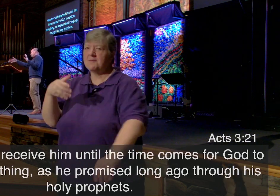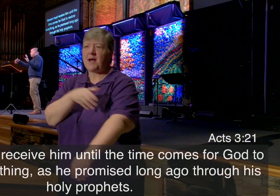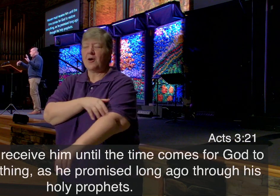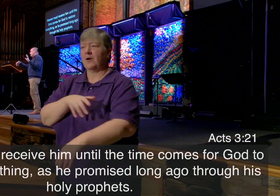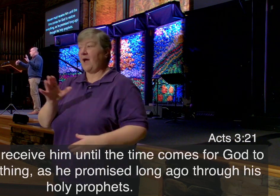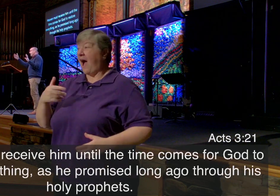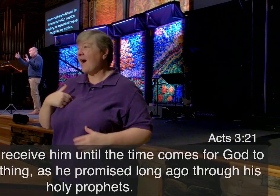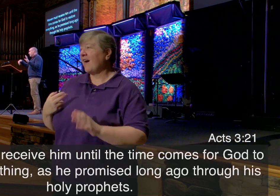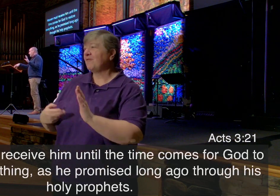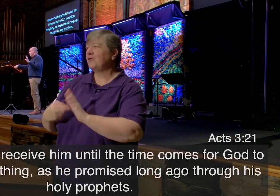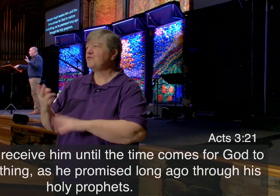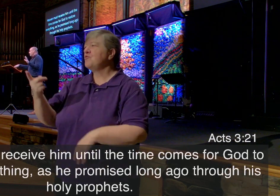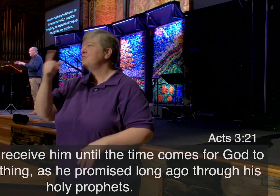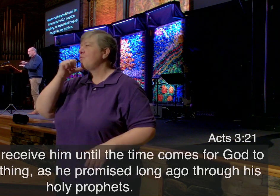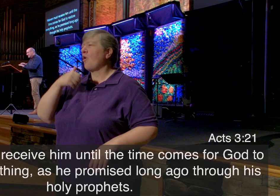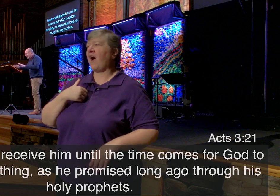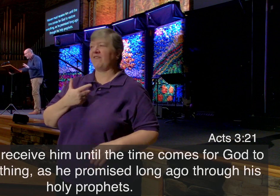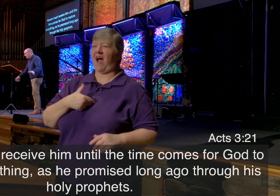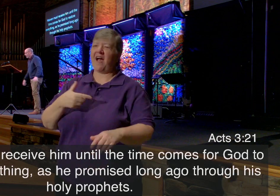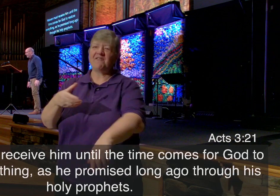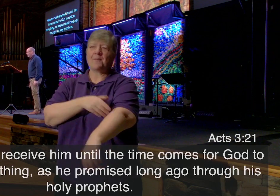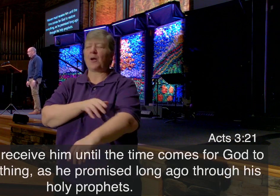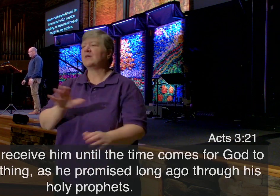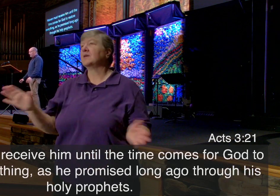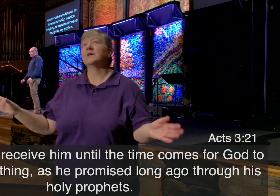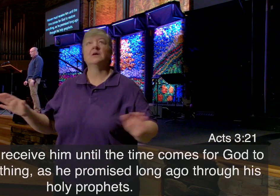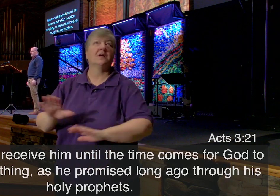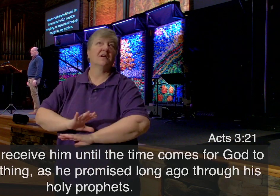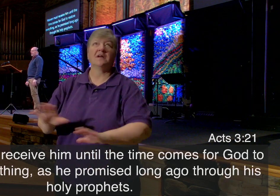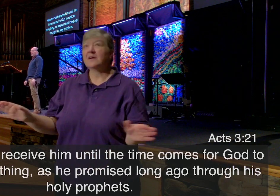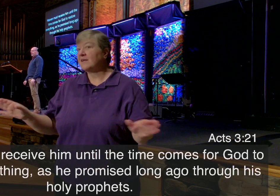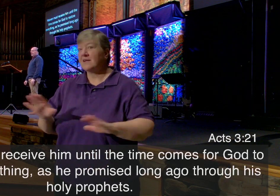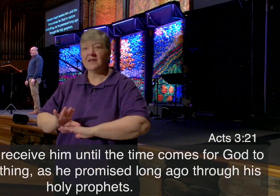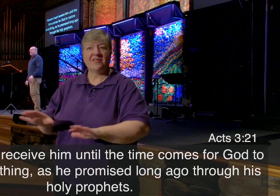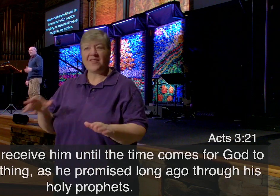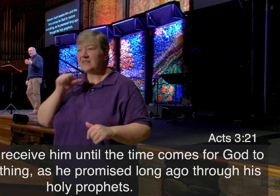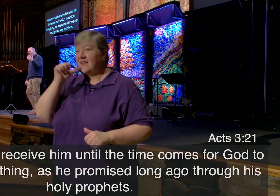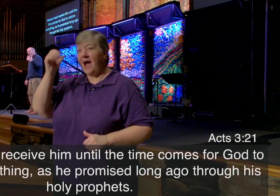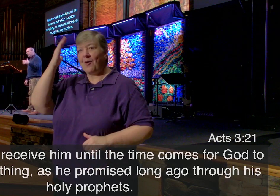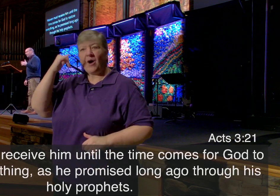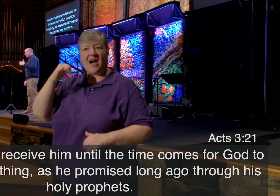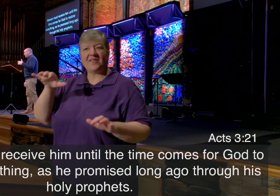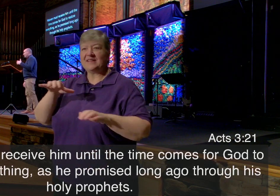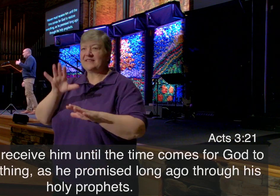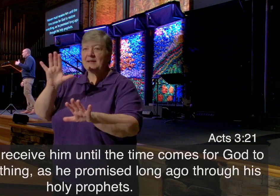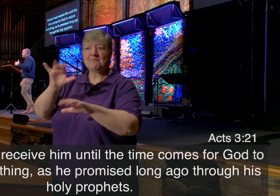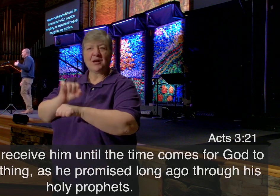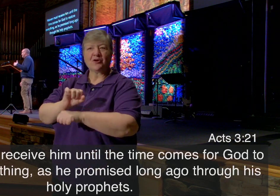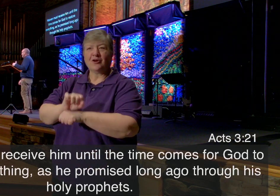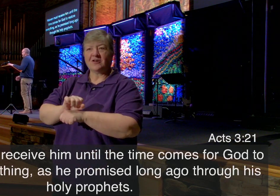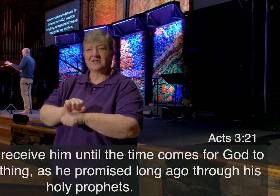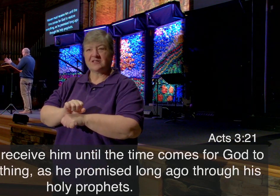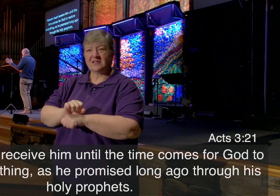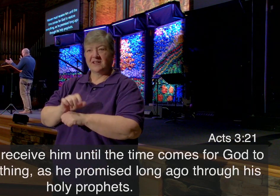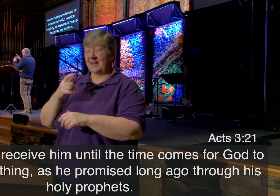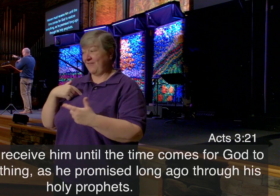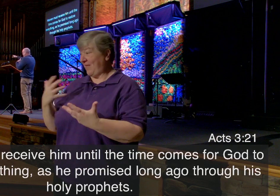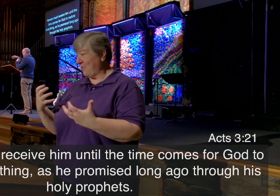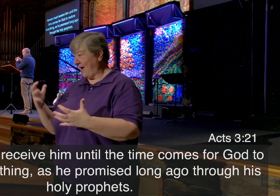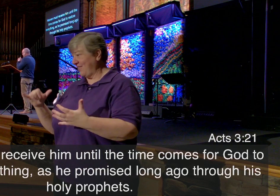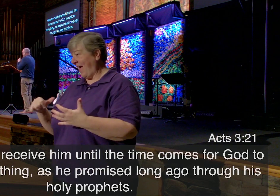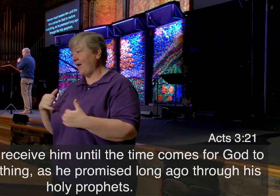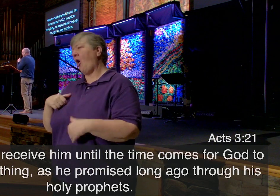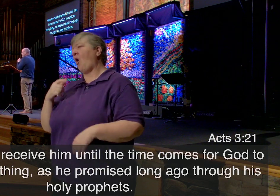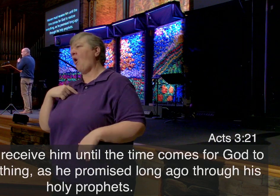need to know I have the truth and you don't, or I have the power and you don't. That's not why they did miracles. If they wanted to do miracles for that reason, they could have said,